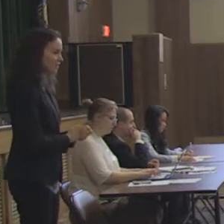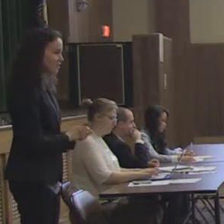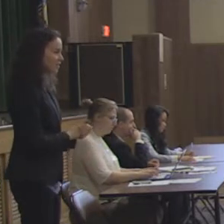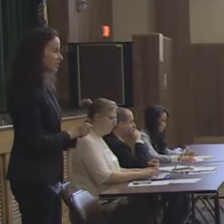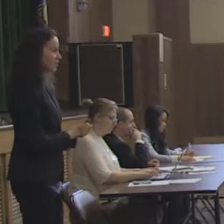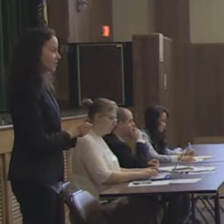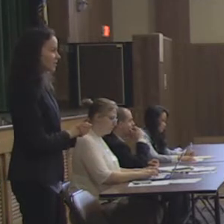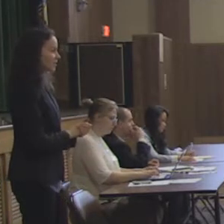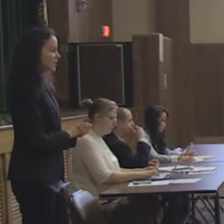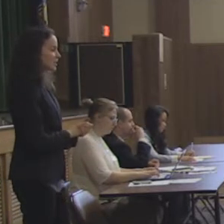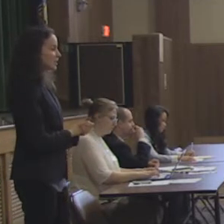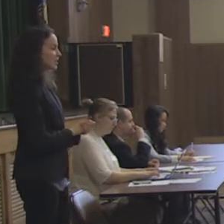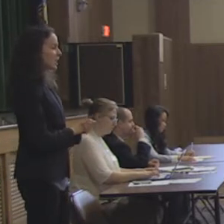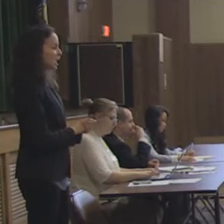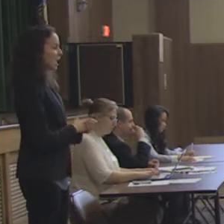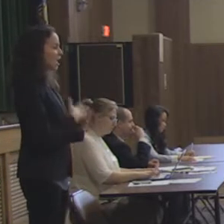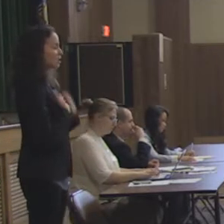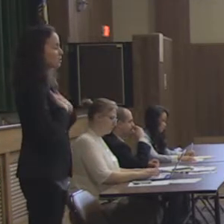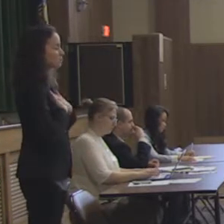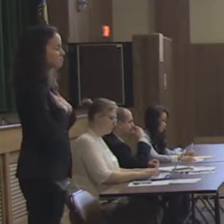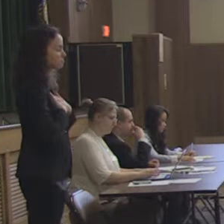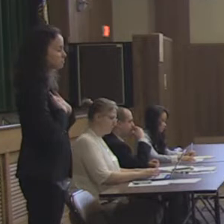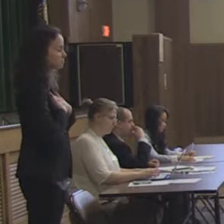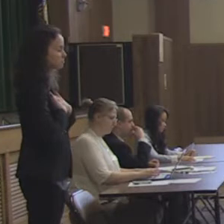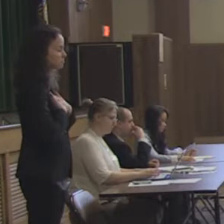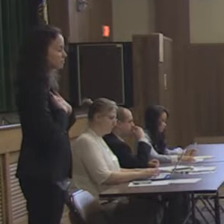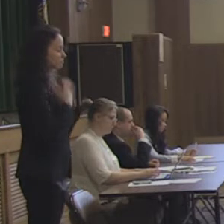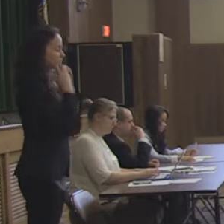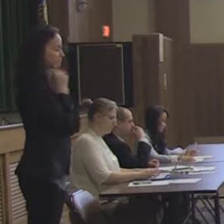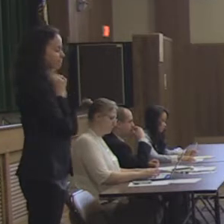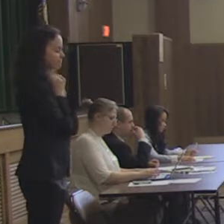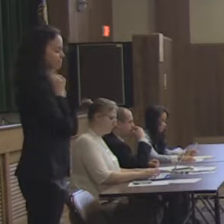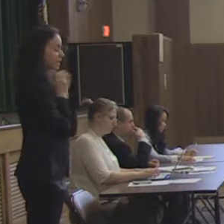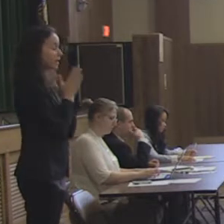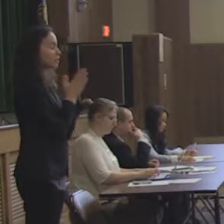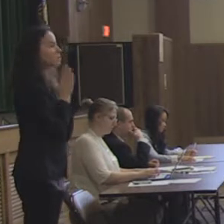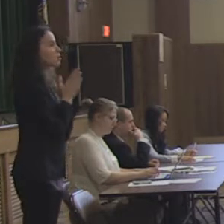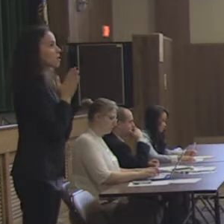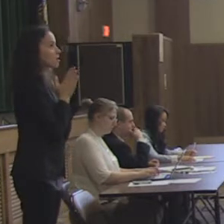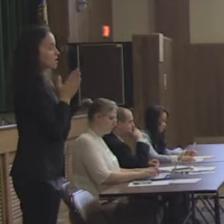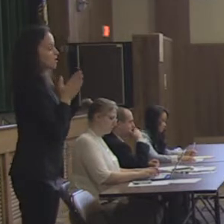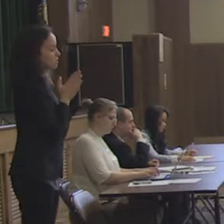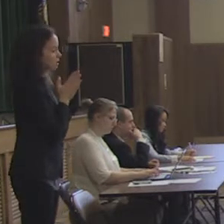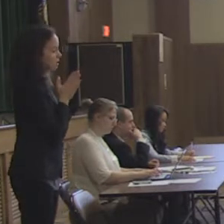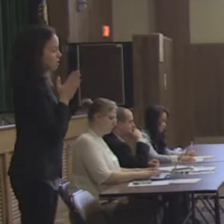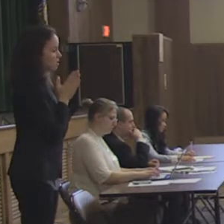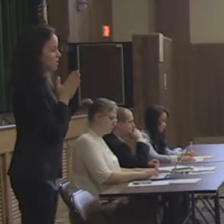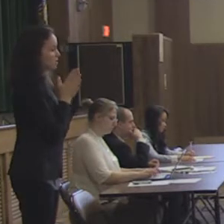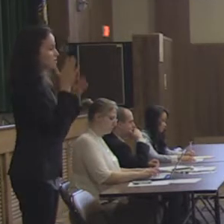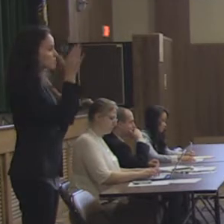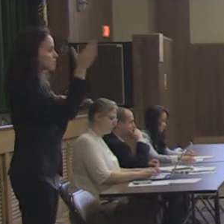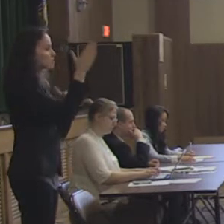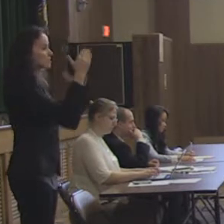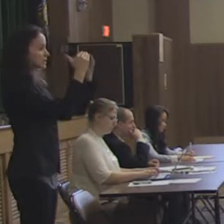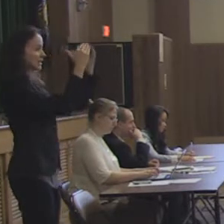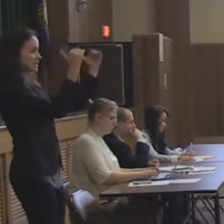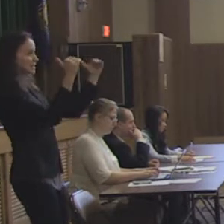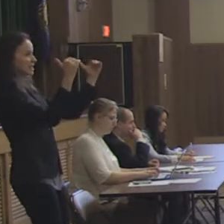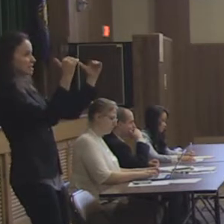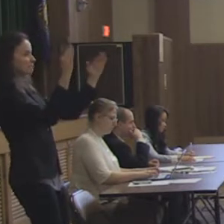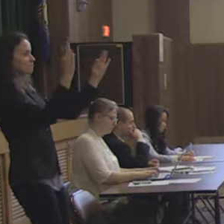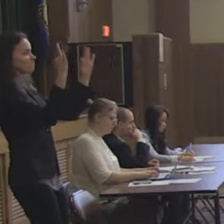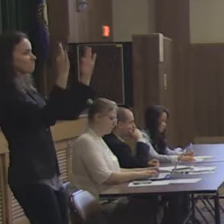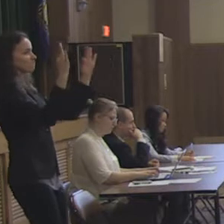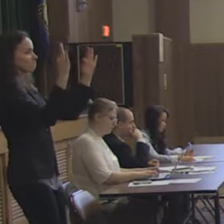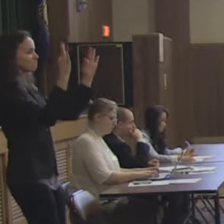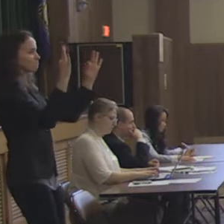my heart goes out to everybody, and you know, I just pray that build a system that will be effective, and